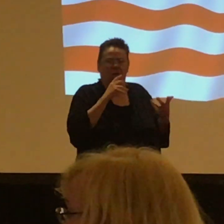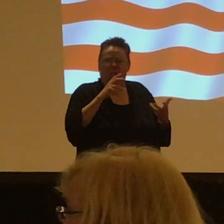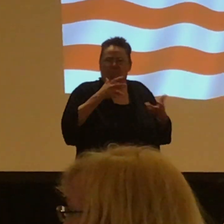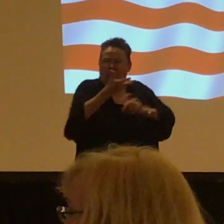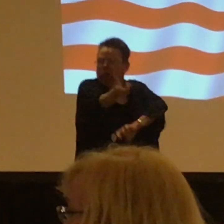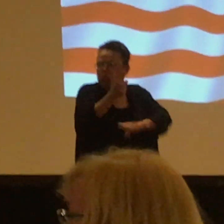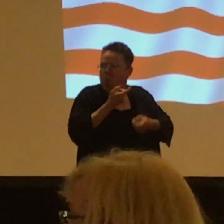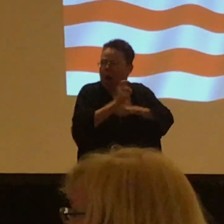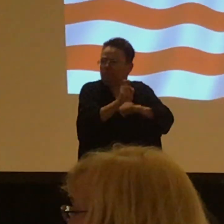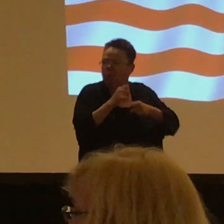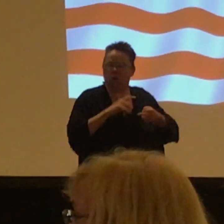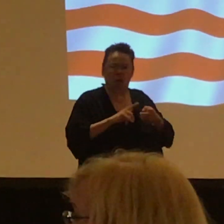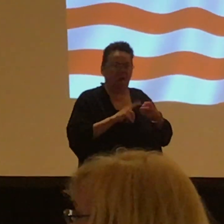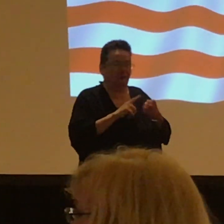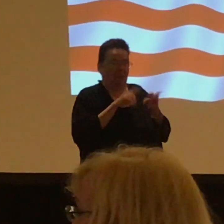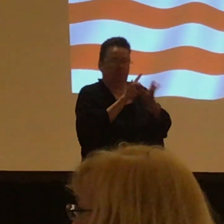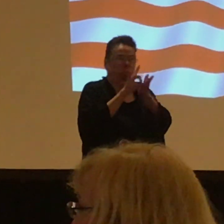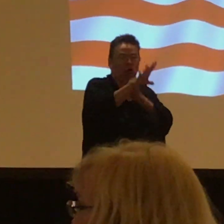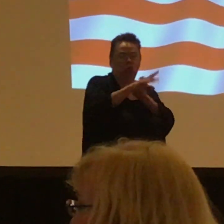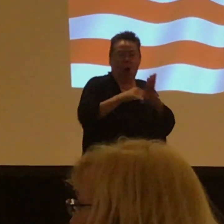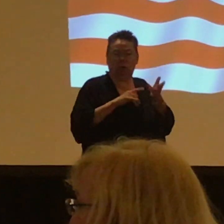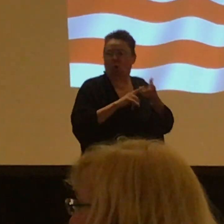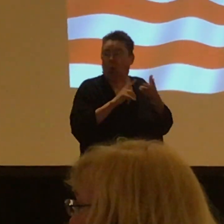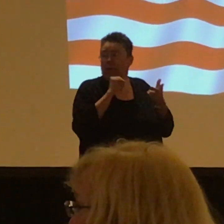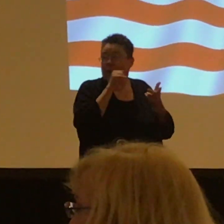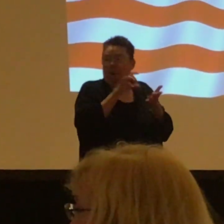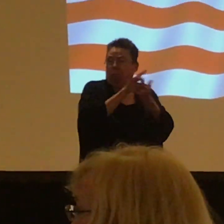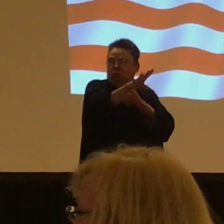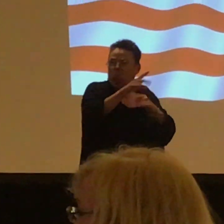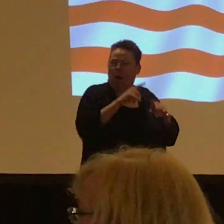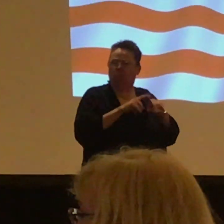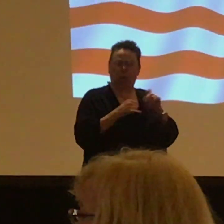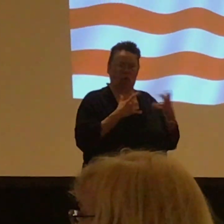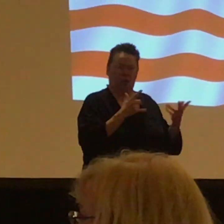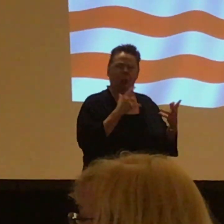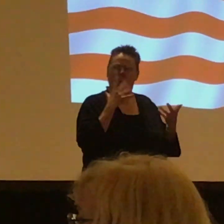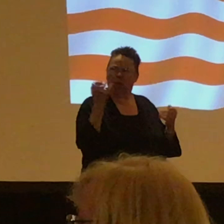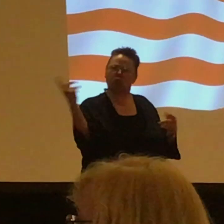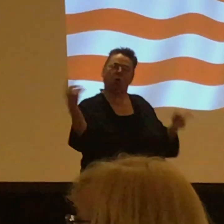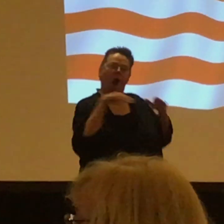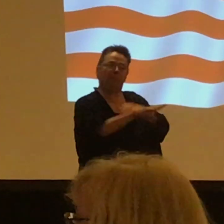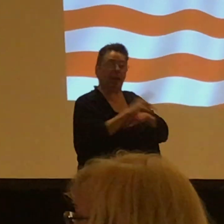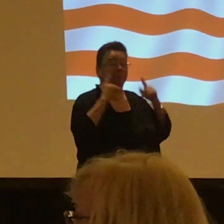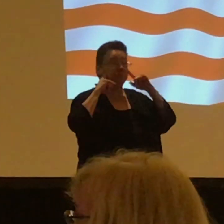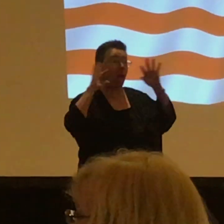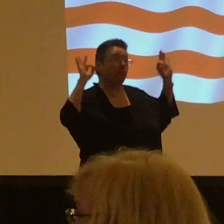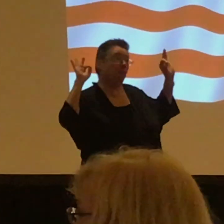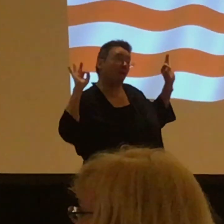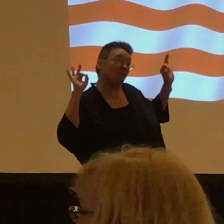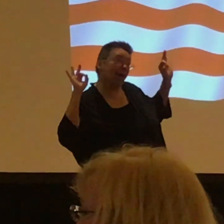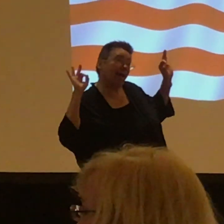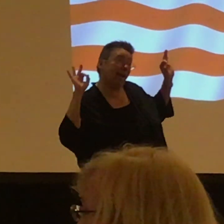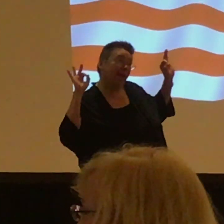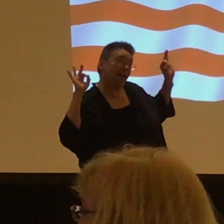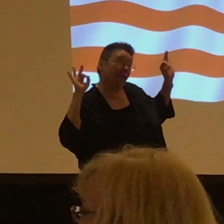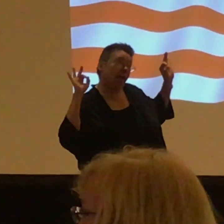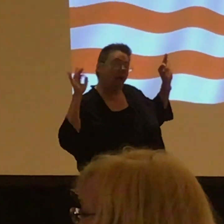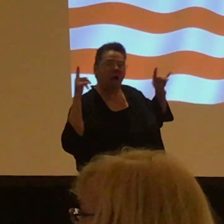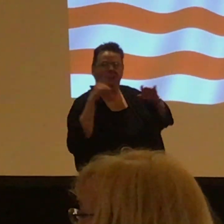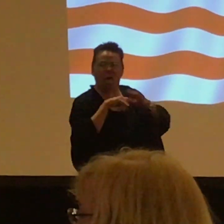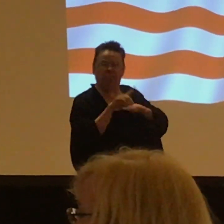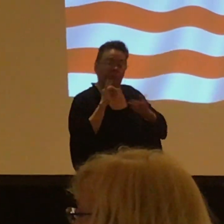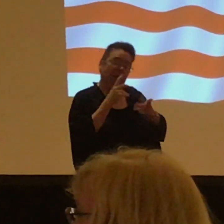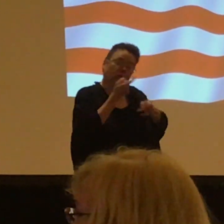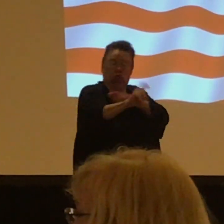up, they put you out, or they want to put you out. But they want you to come in with pitch perfect hearing, and then